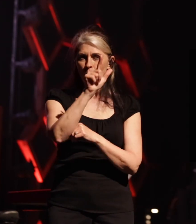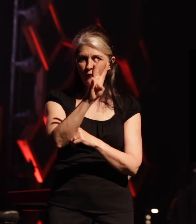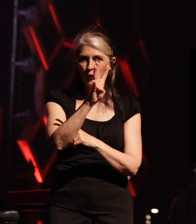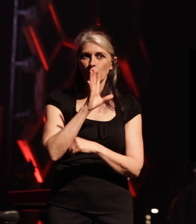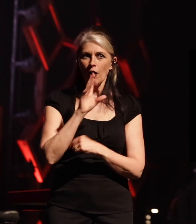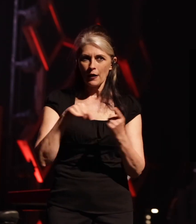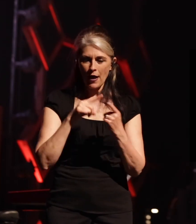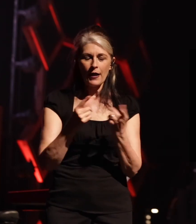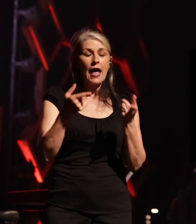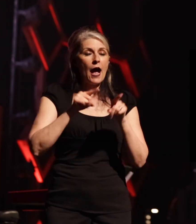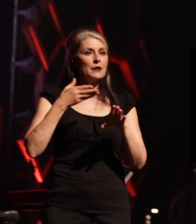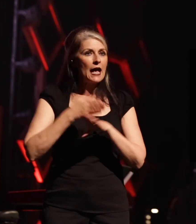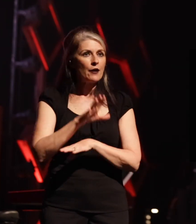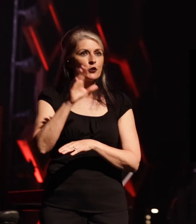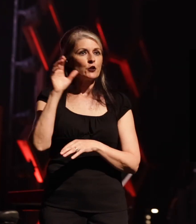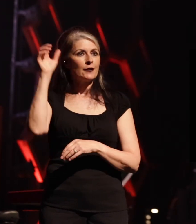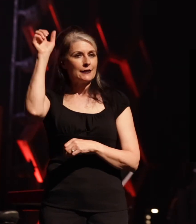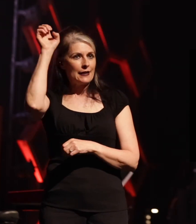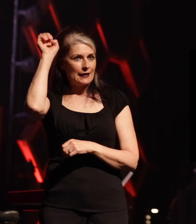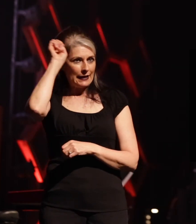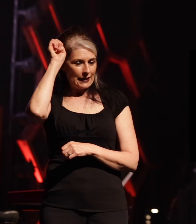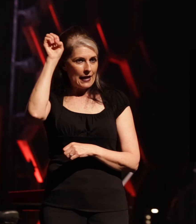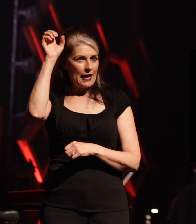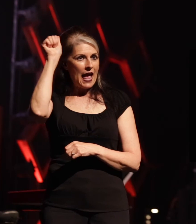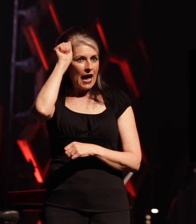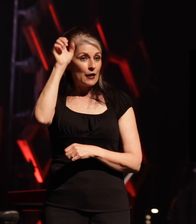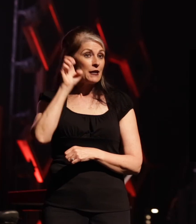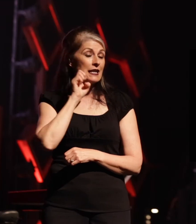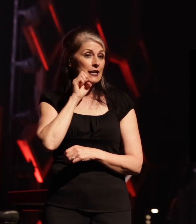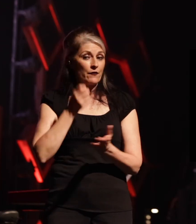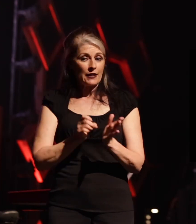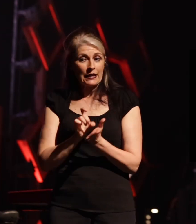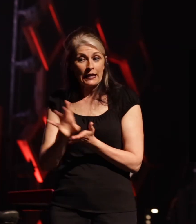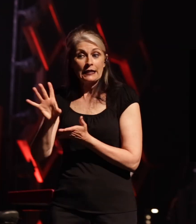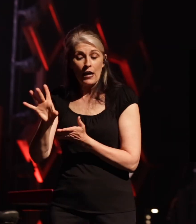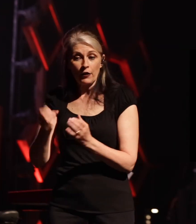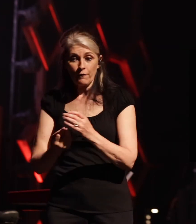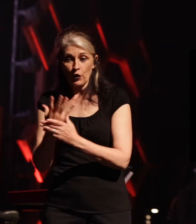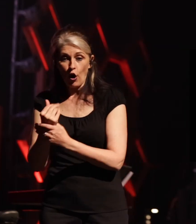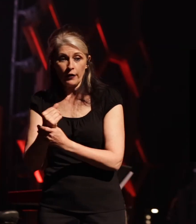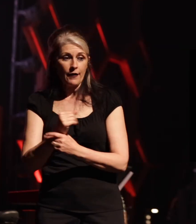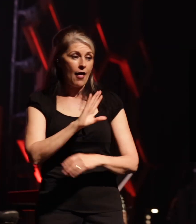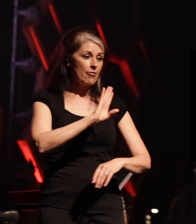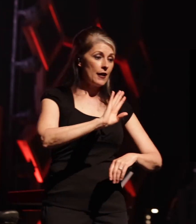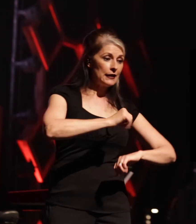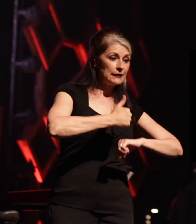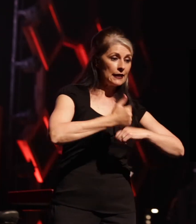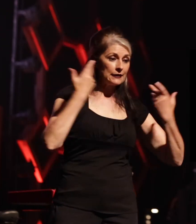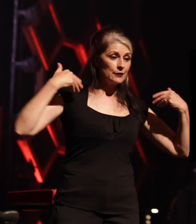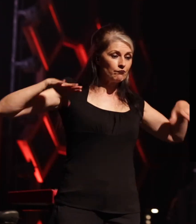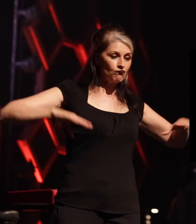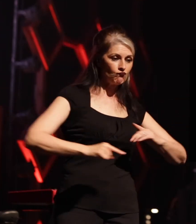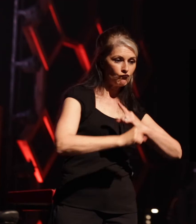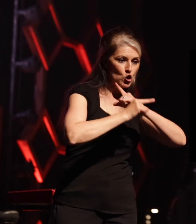after Adam and Eve are kicked out of the garden, and then God places the cherubim guarding the garden so that no one else